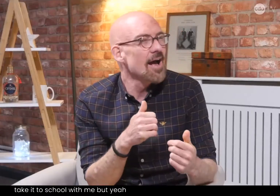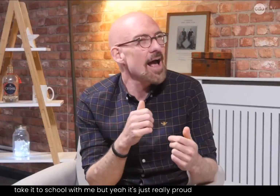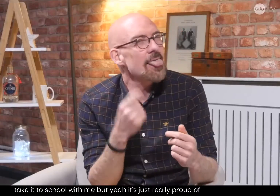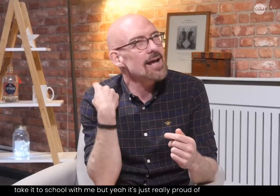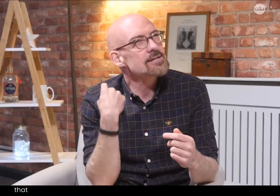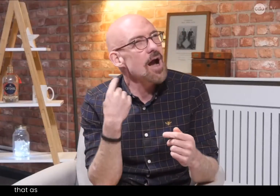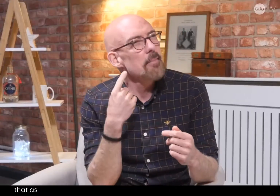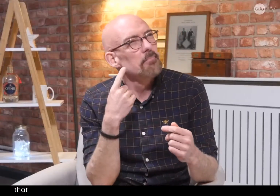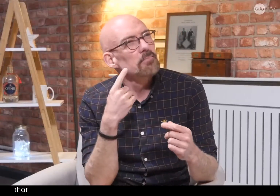really.